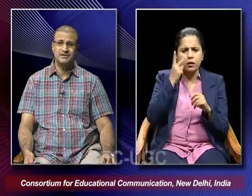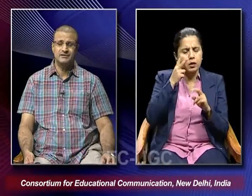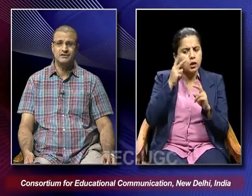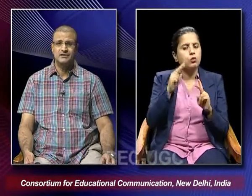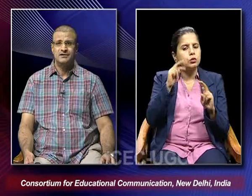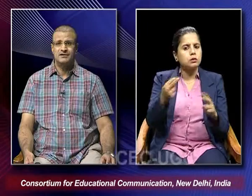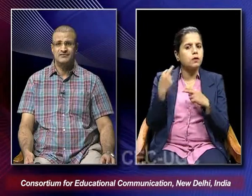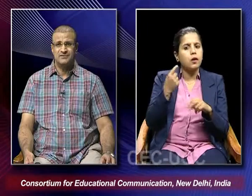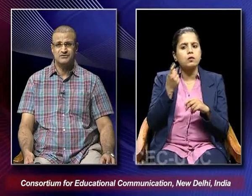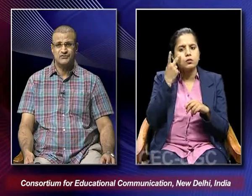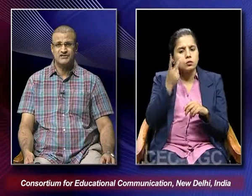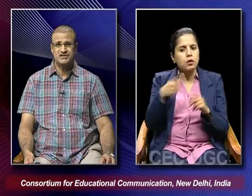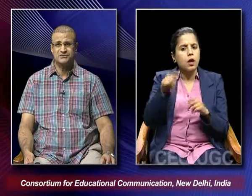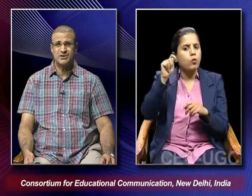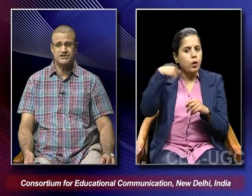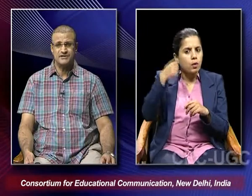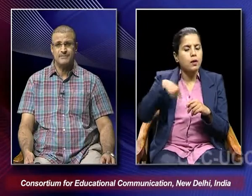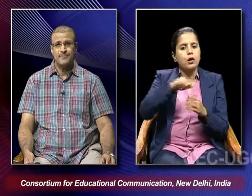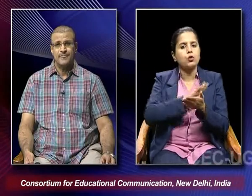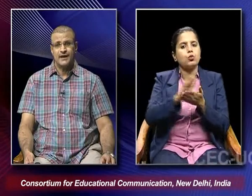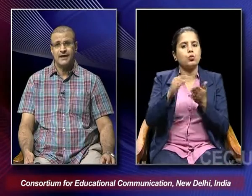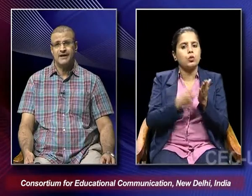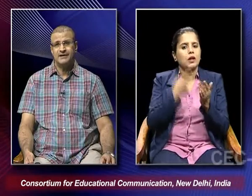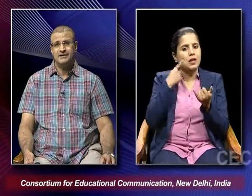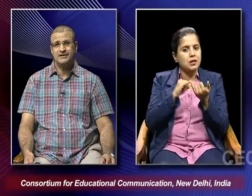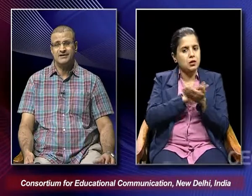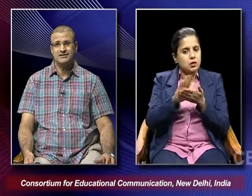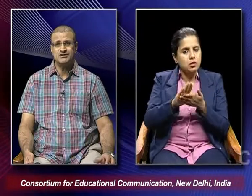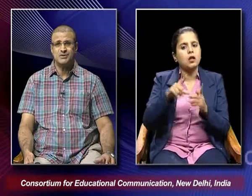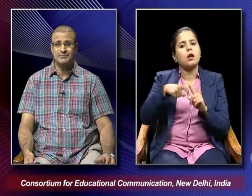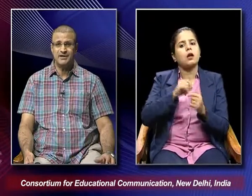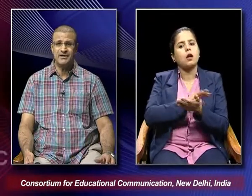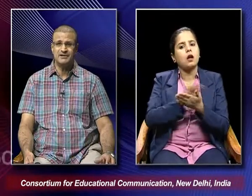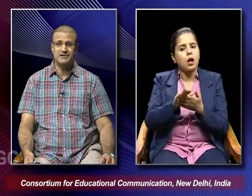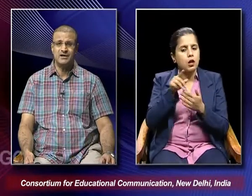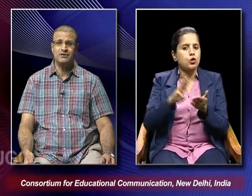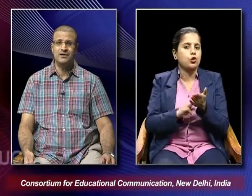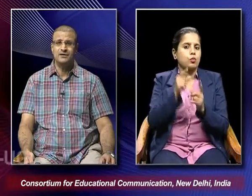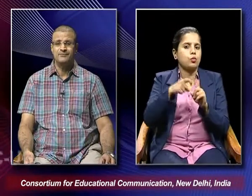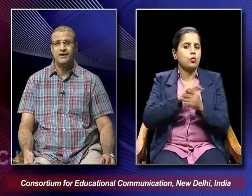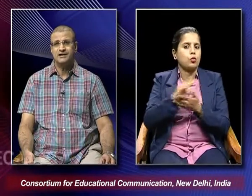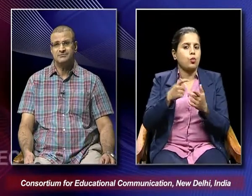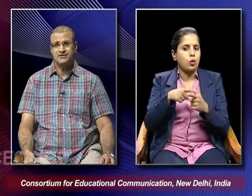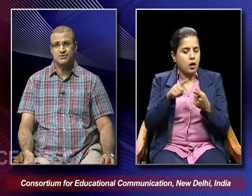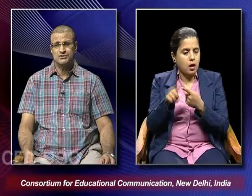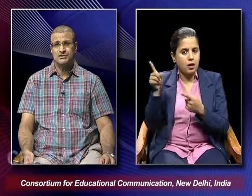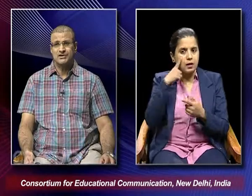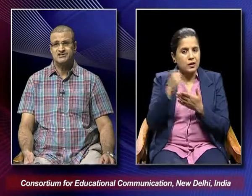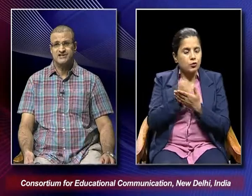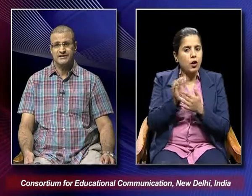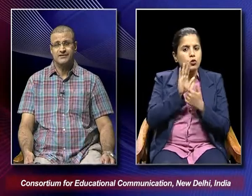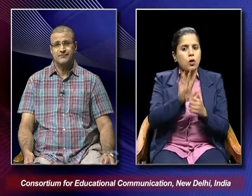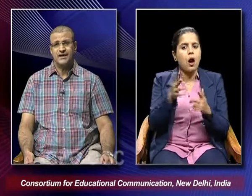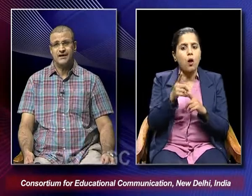reflected in the films of Hrishikesh Mukherjee, and he tries to communicate that how the ultimate truth